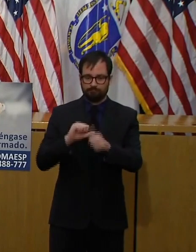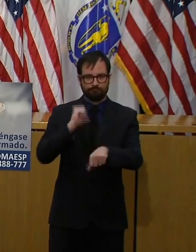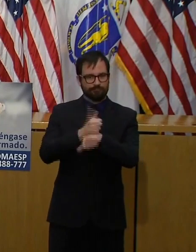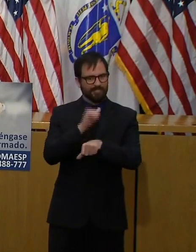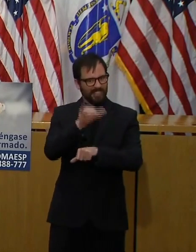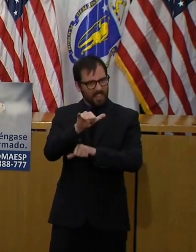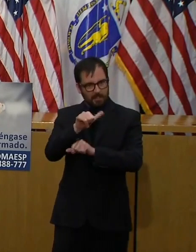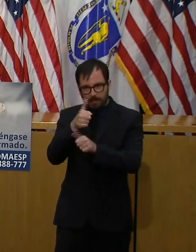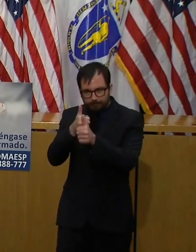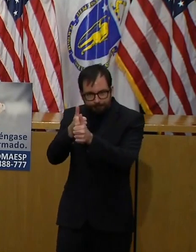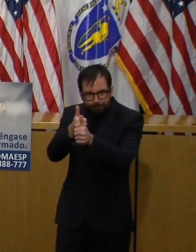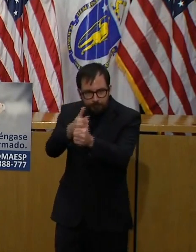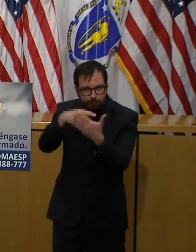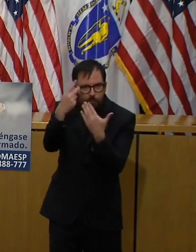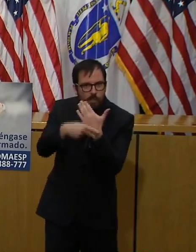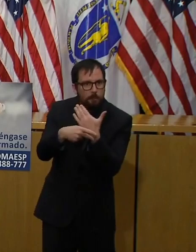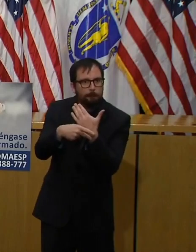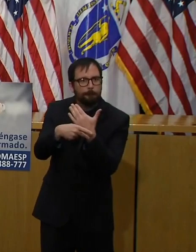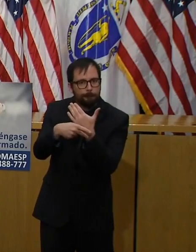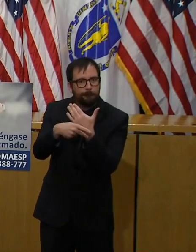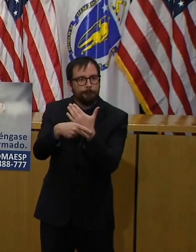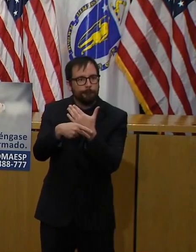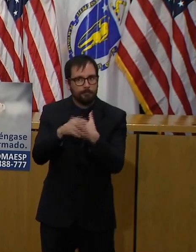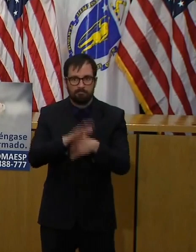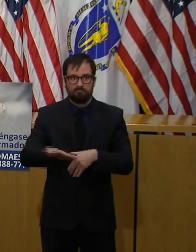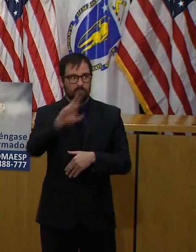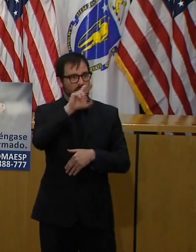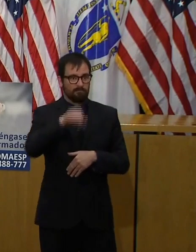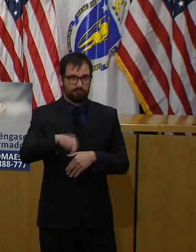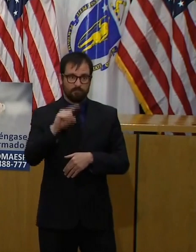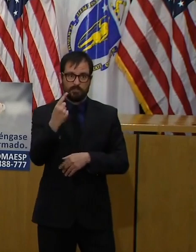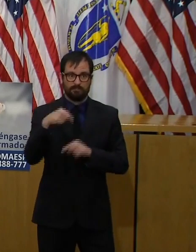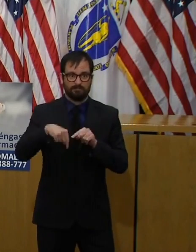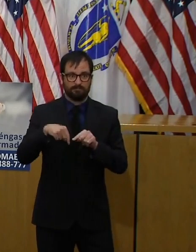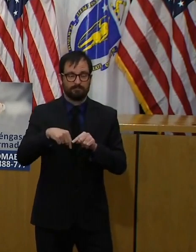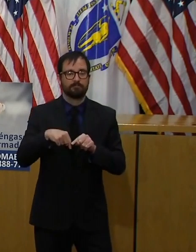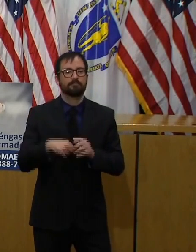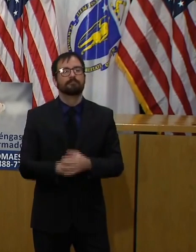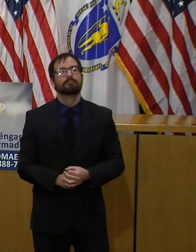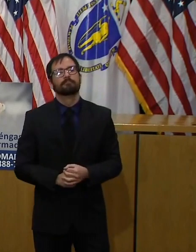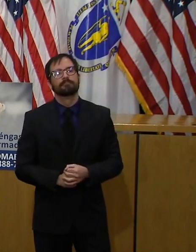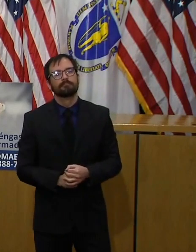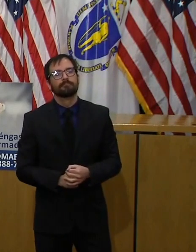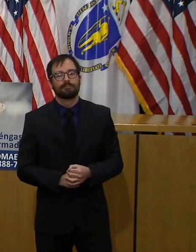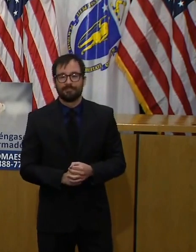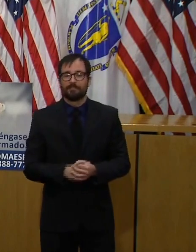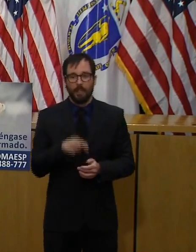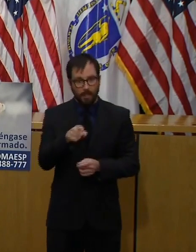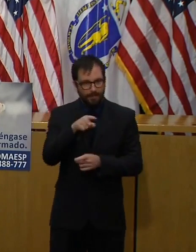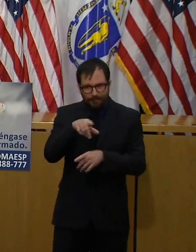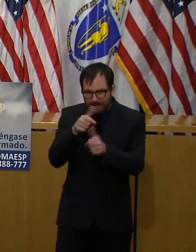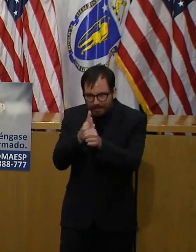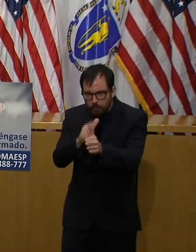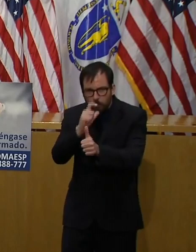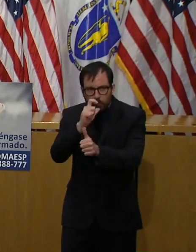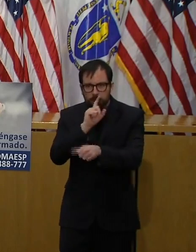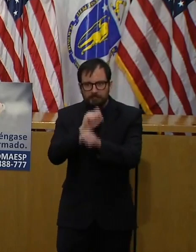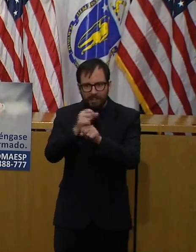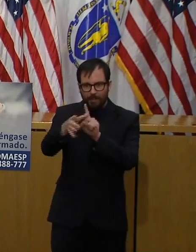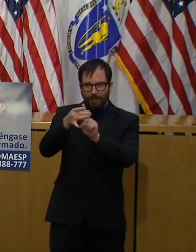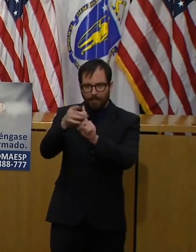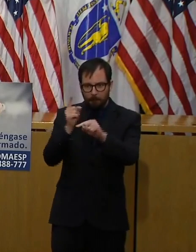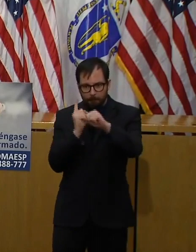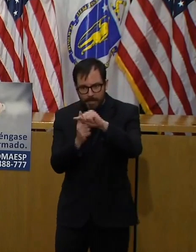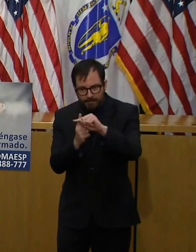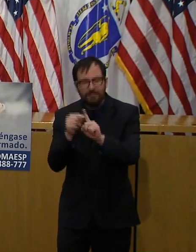their immediate contacts who may have been exposed to this highly contagious virus. We consider this to be a critical effort to not